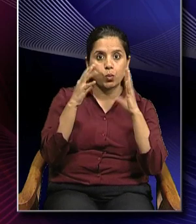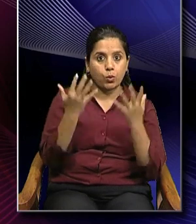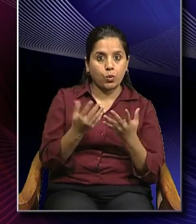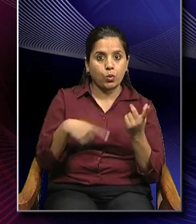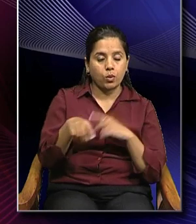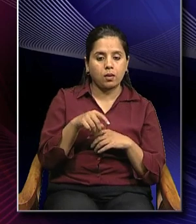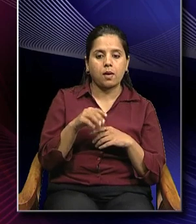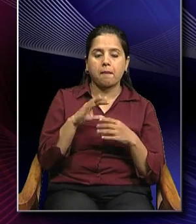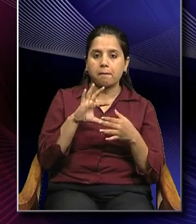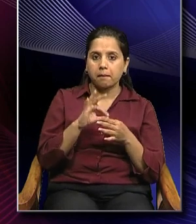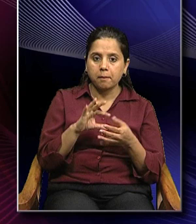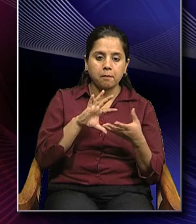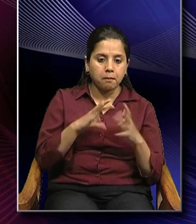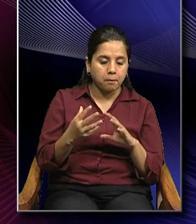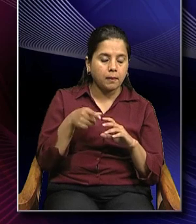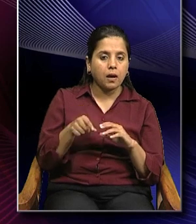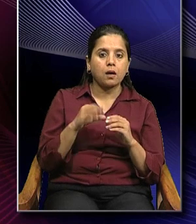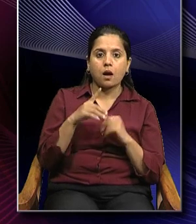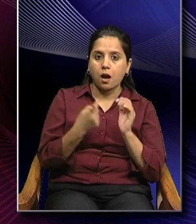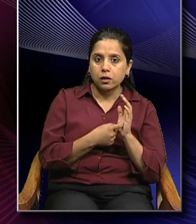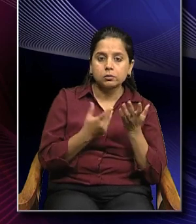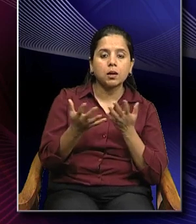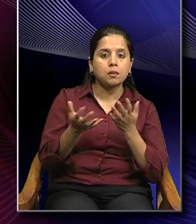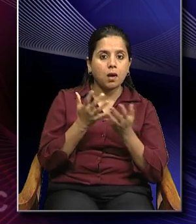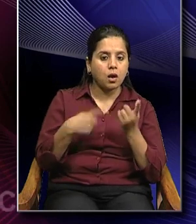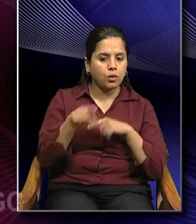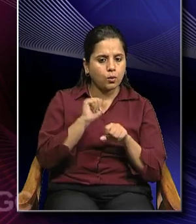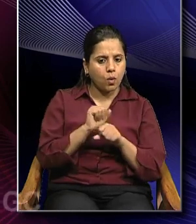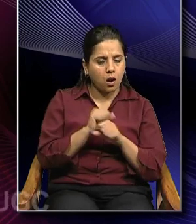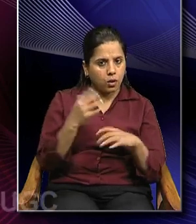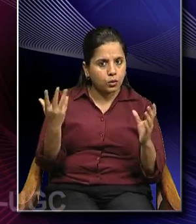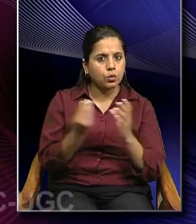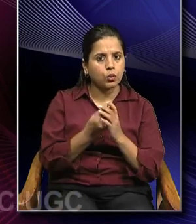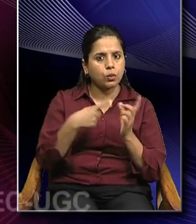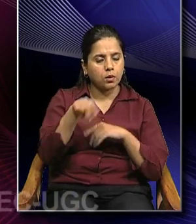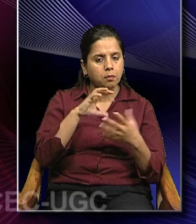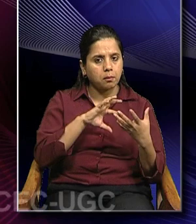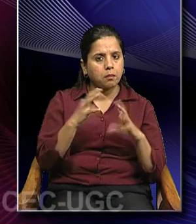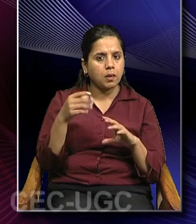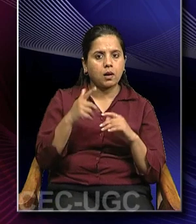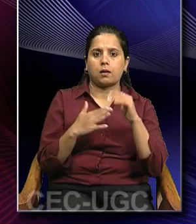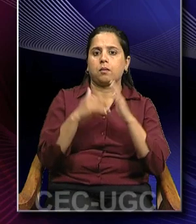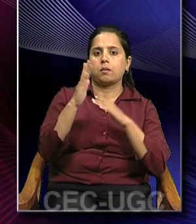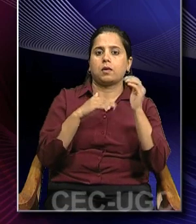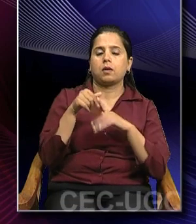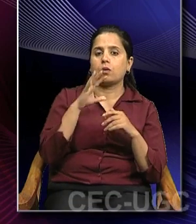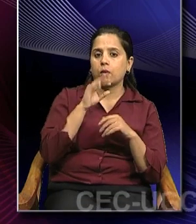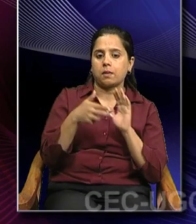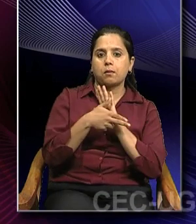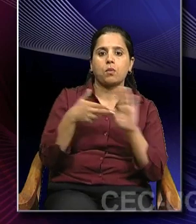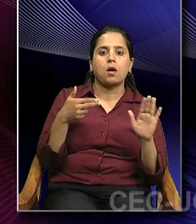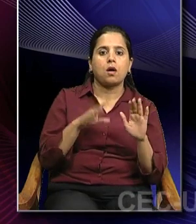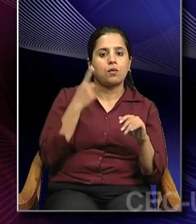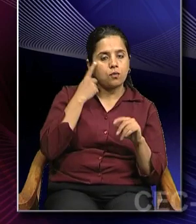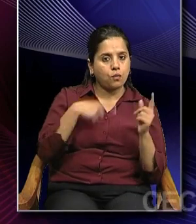of co-creation where customers and marketers, they work together to develop and build that particular brand for